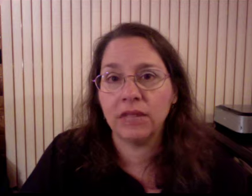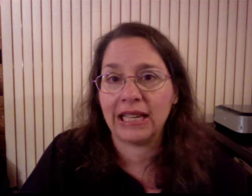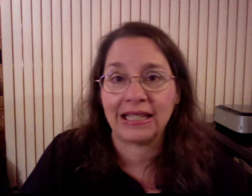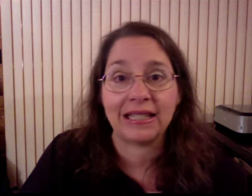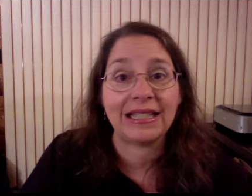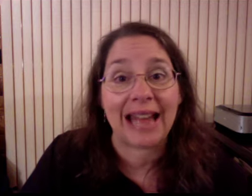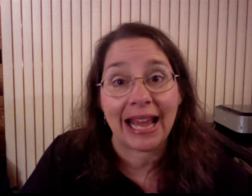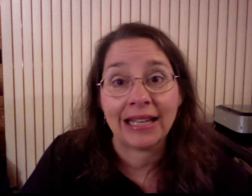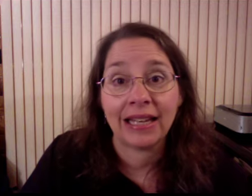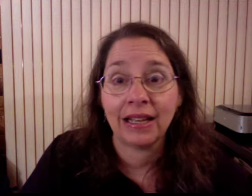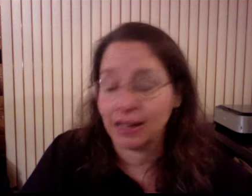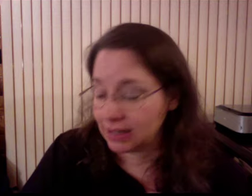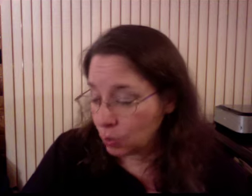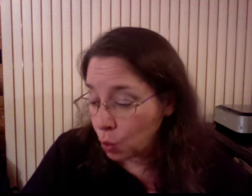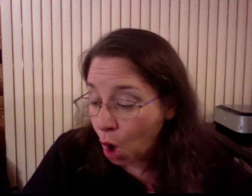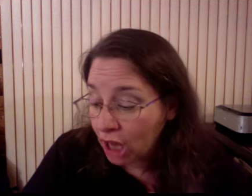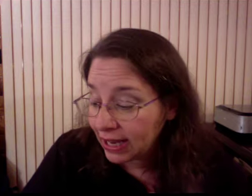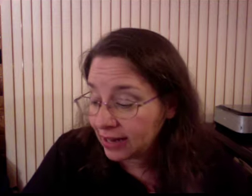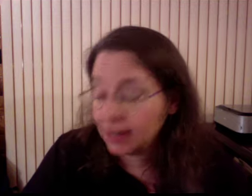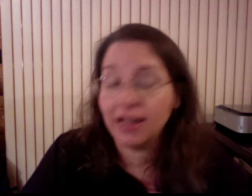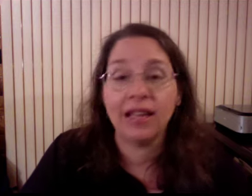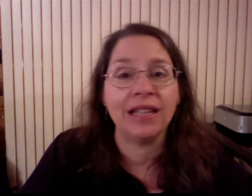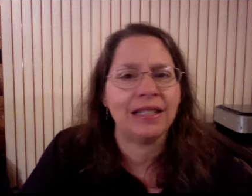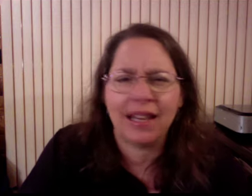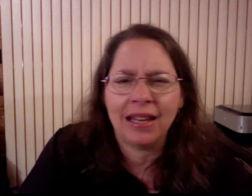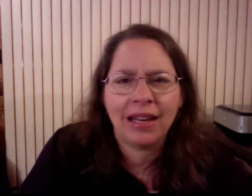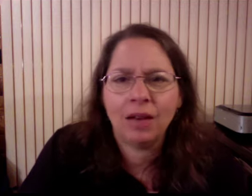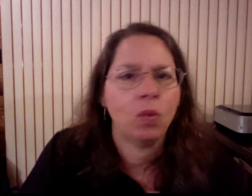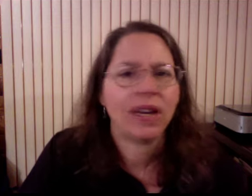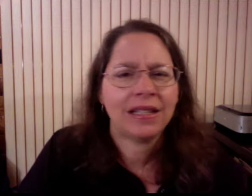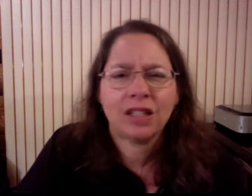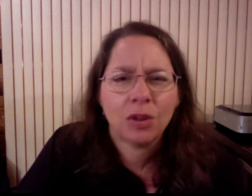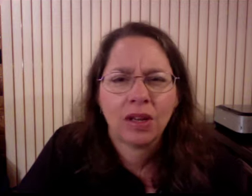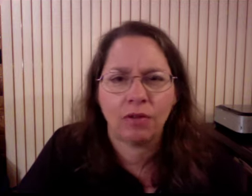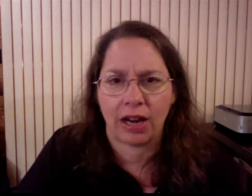it standing? Is it walking? Is it eating? What is it doing right now?